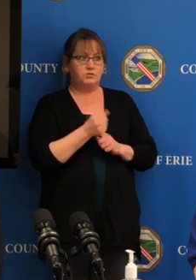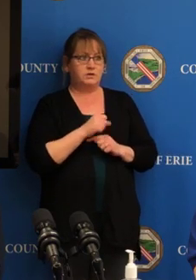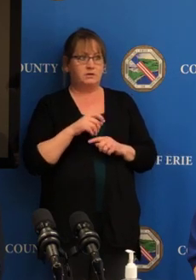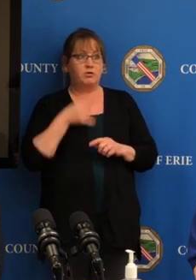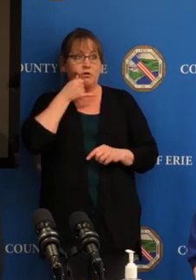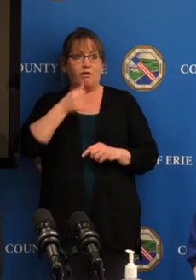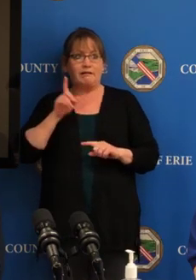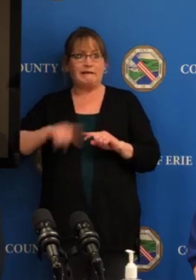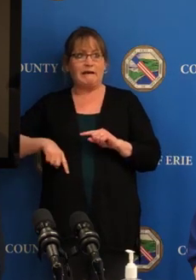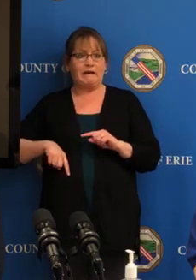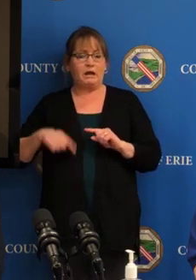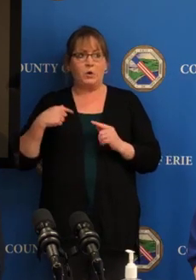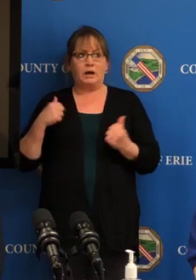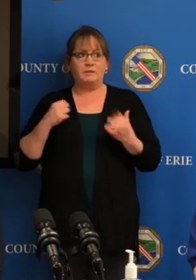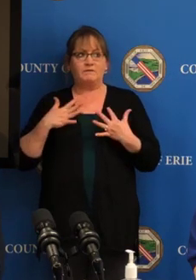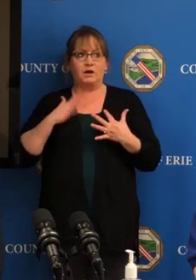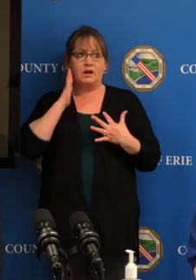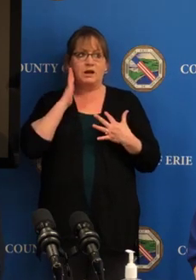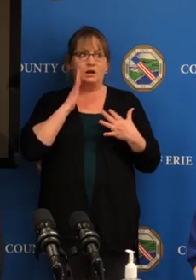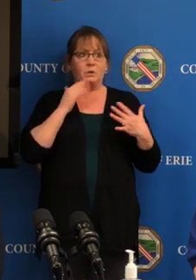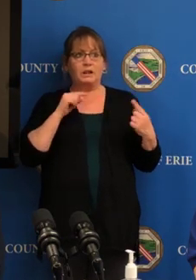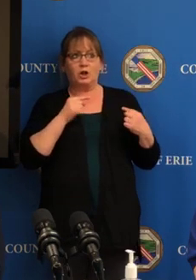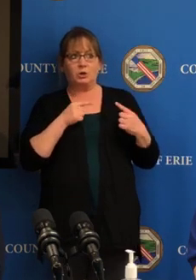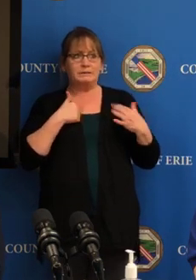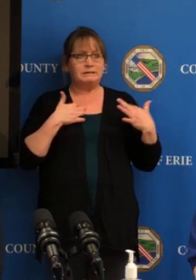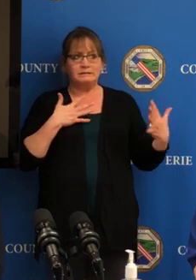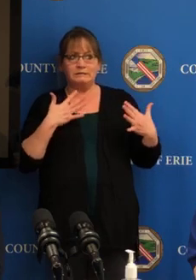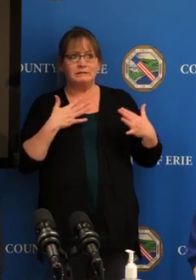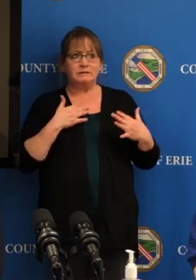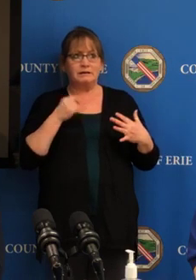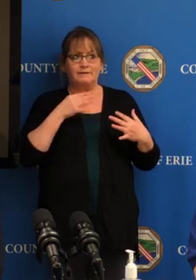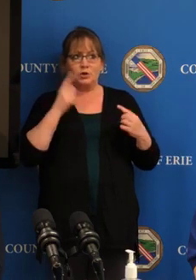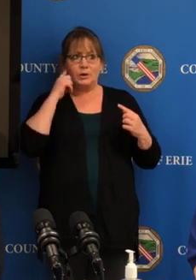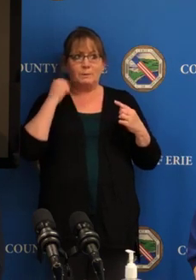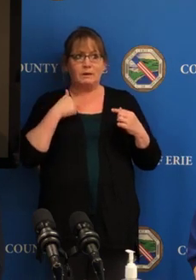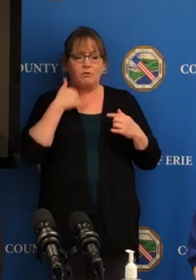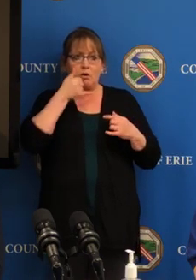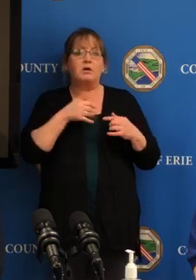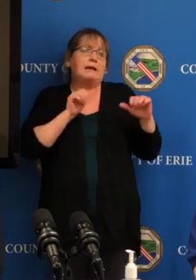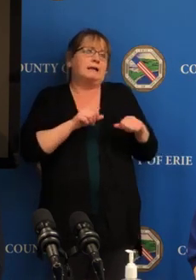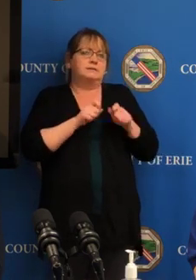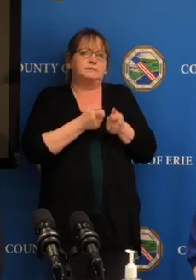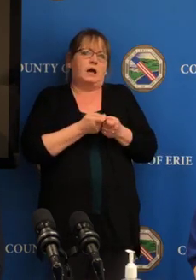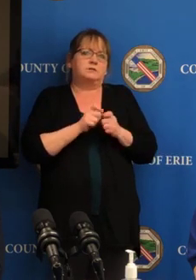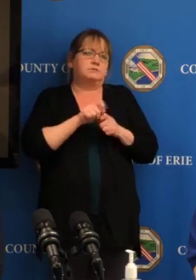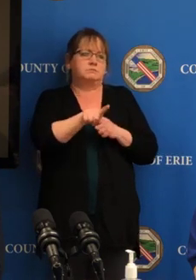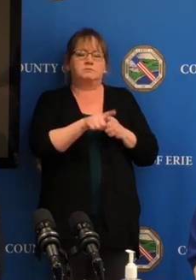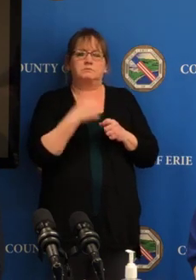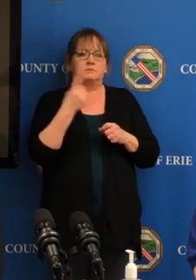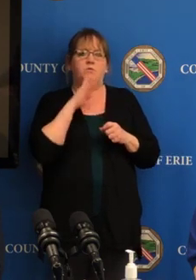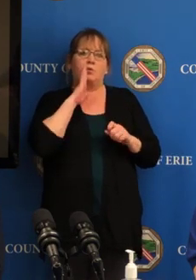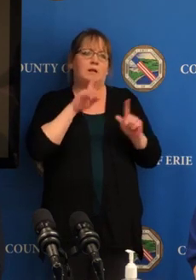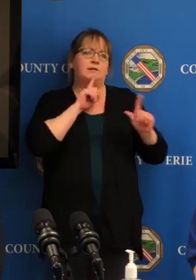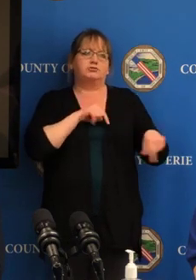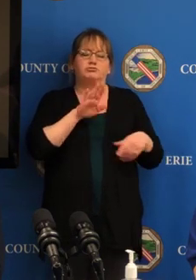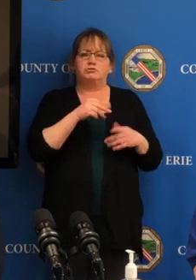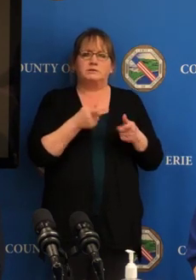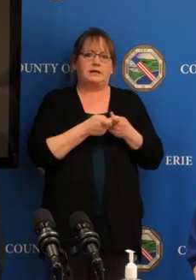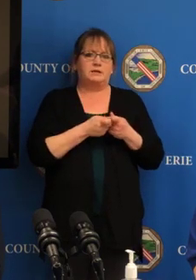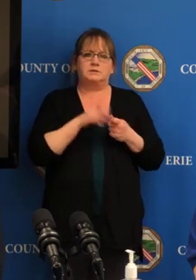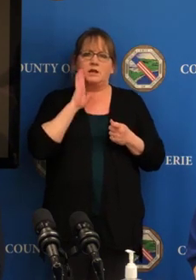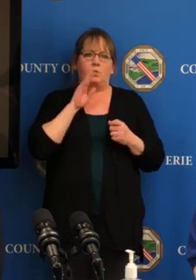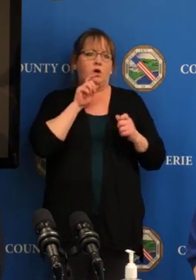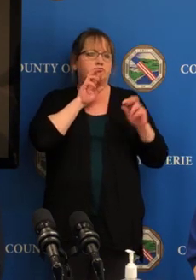call because you're afraid of what might happen if someone heard you call, you can text. Please text. Someone will answer that text, they